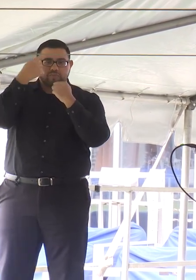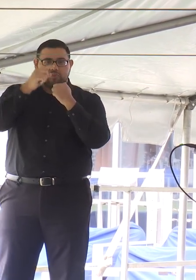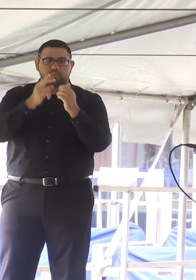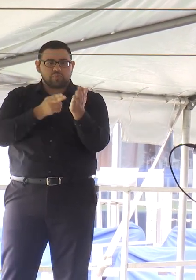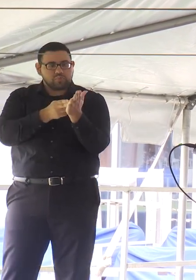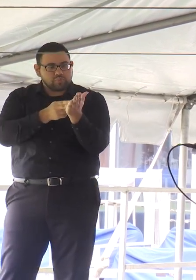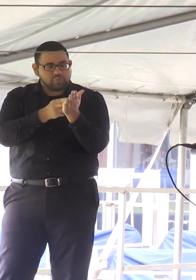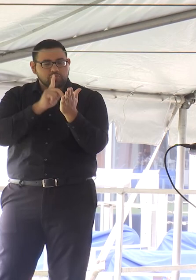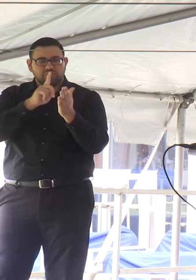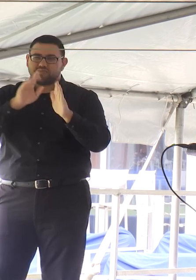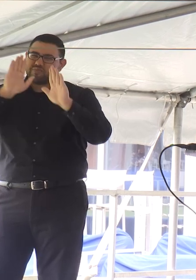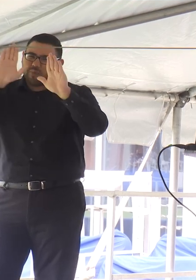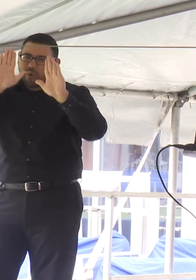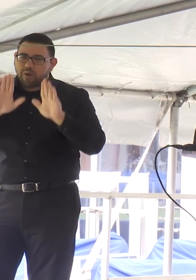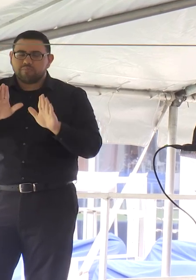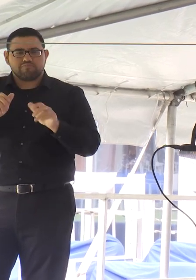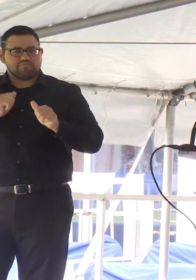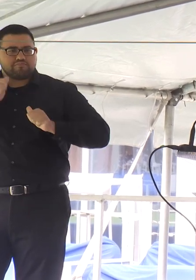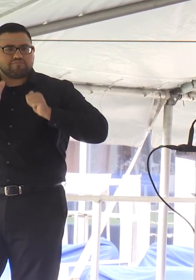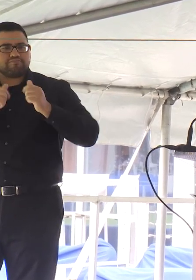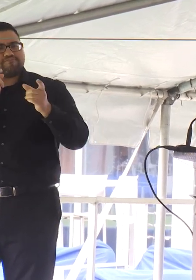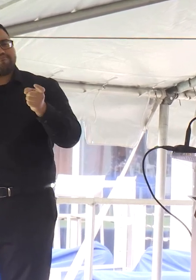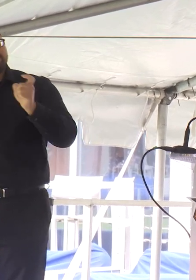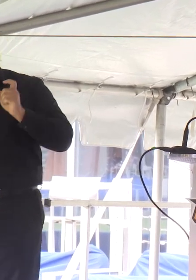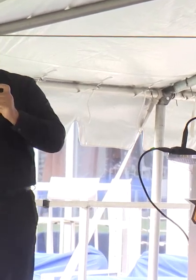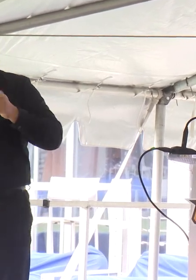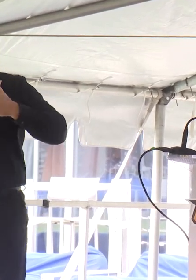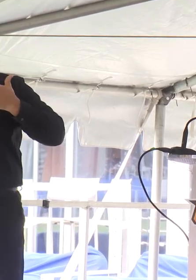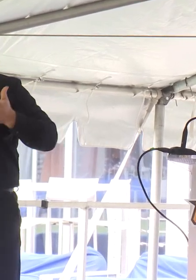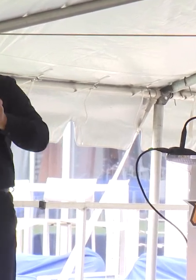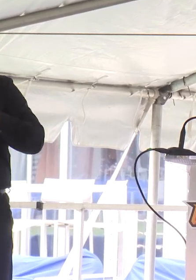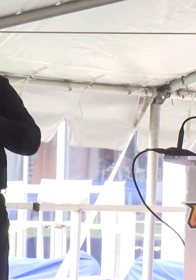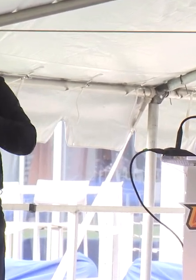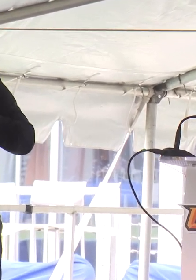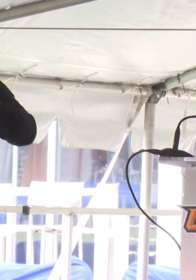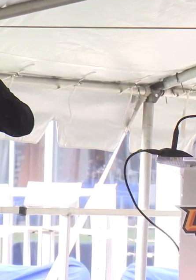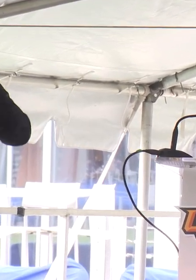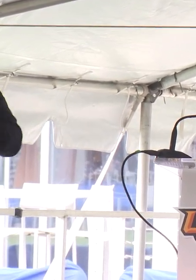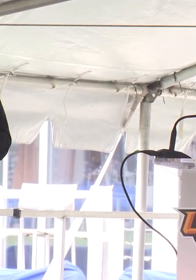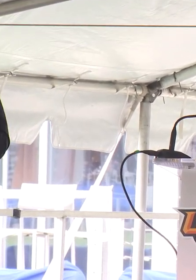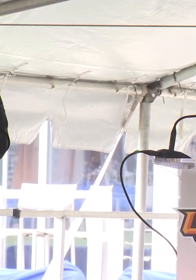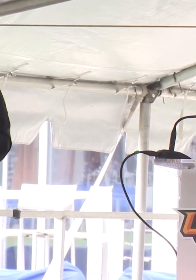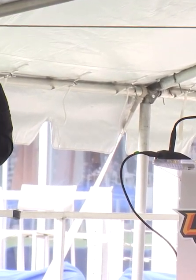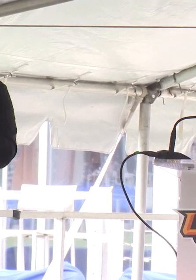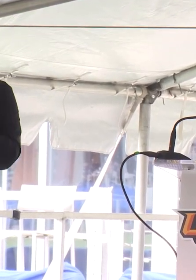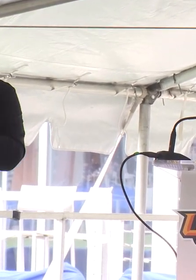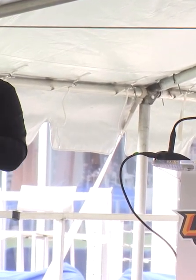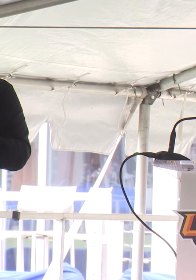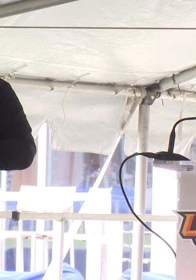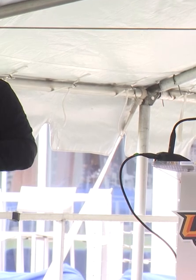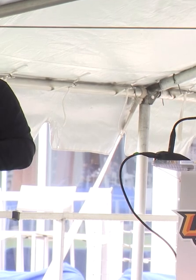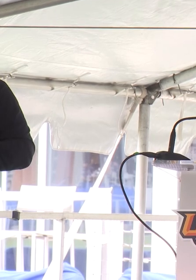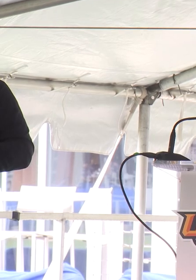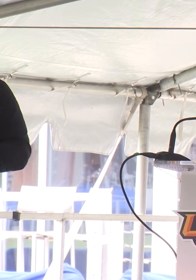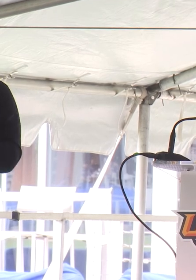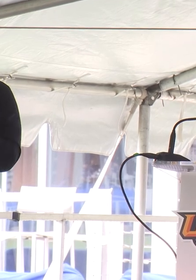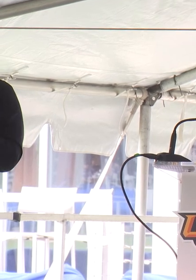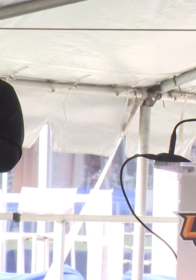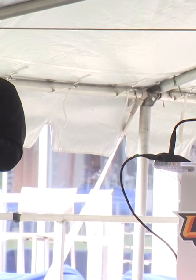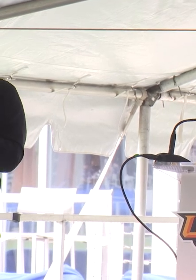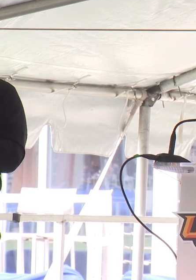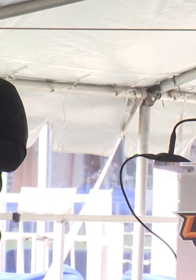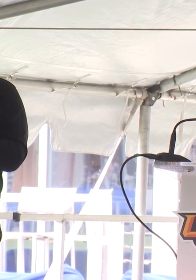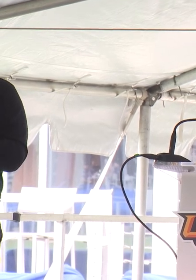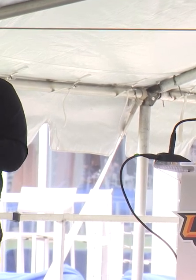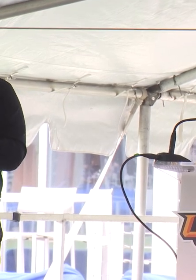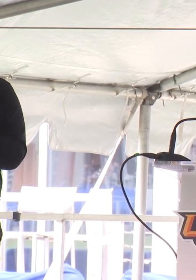a truly extraordinary act of generosity. This remarkable contribution is not merely a sum of money. It